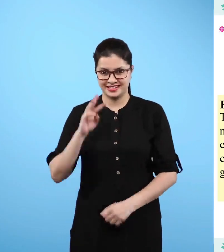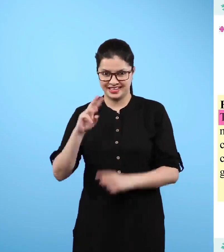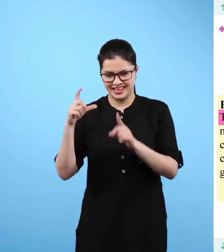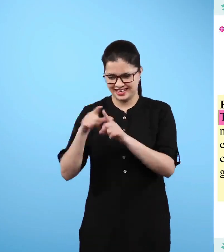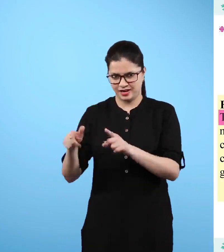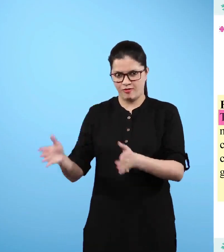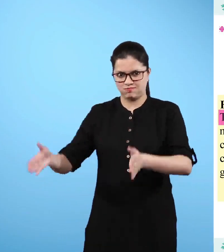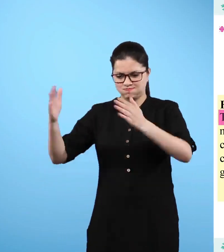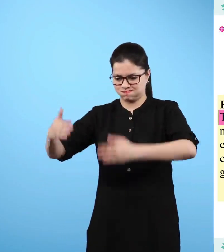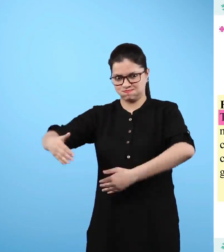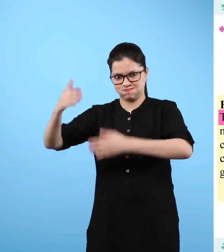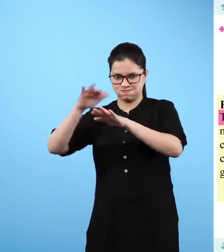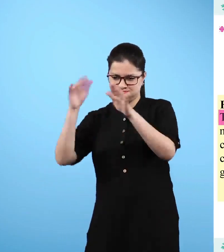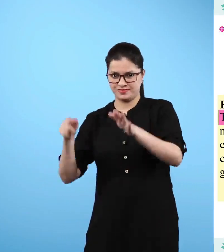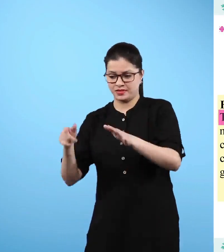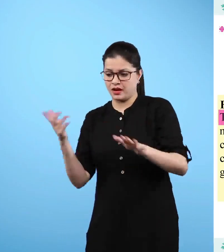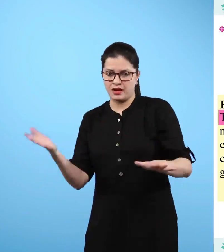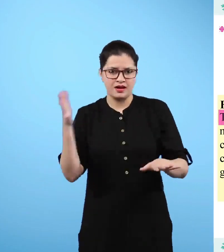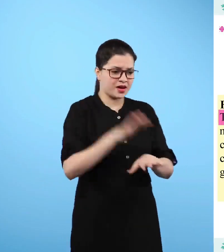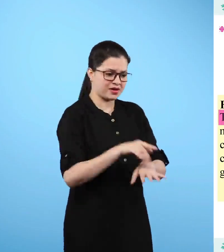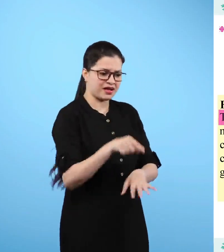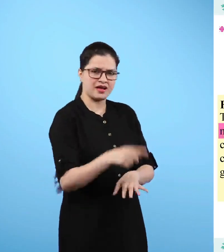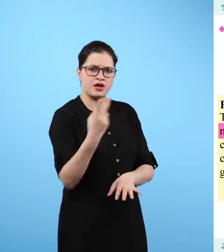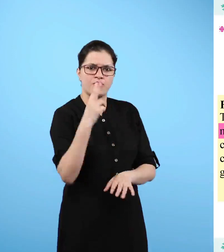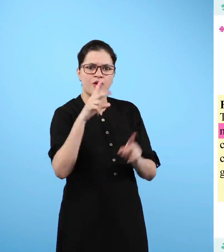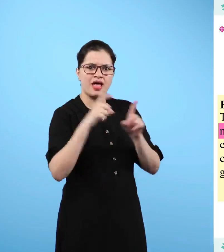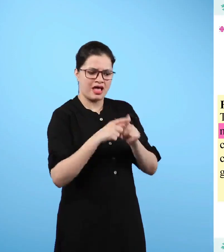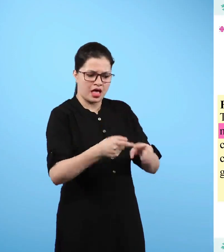The 2D representation of 3D objects is a matter of convention.